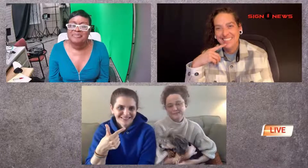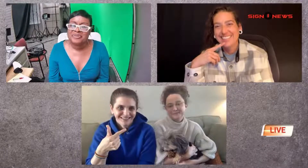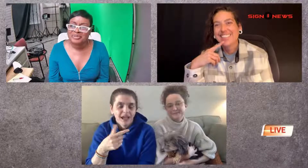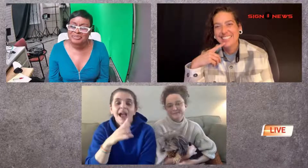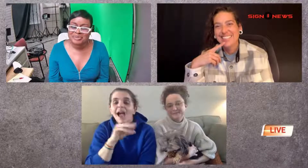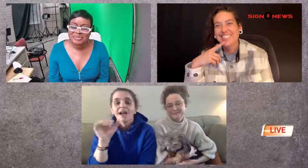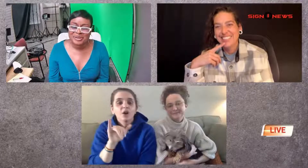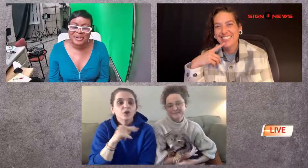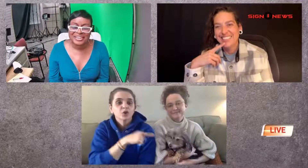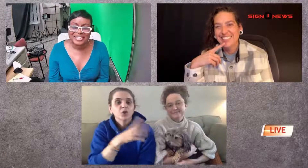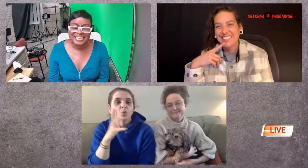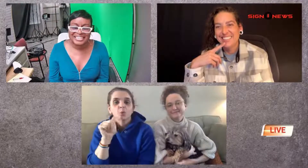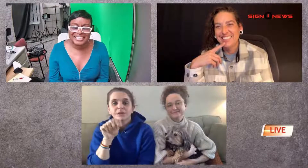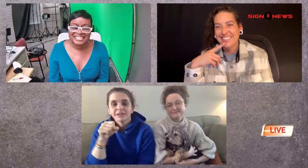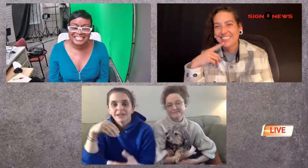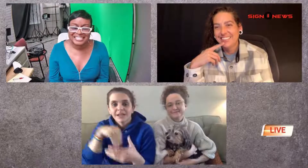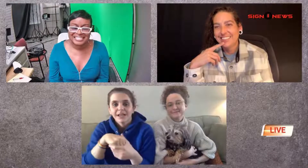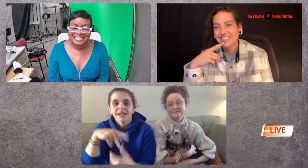Moon is a moon girl.